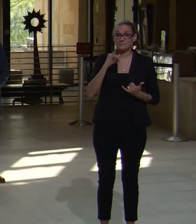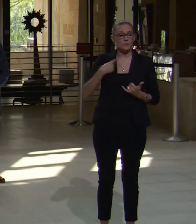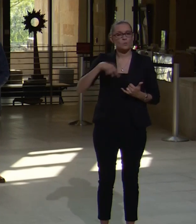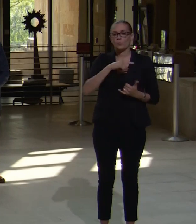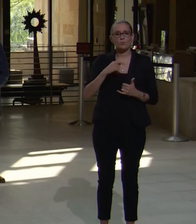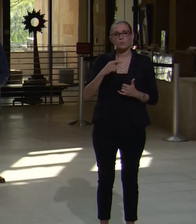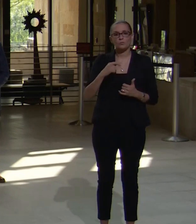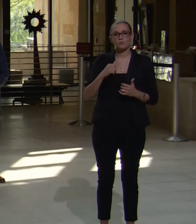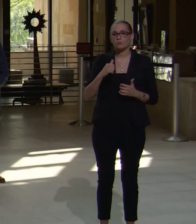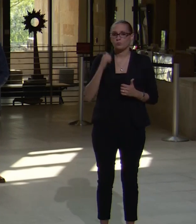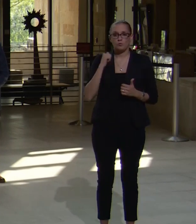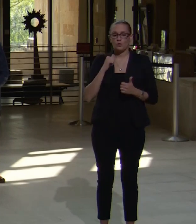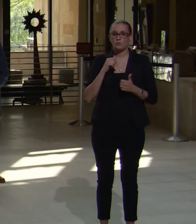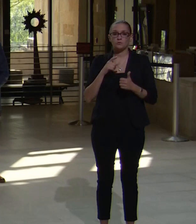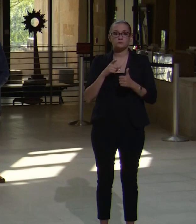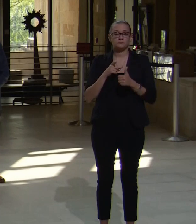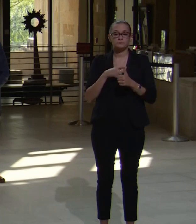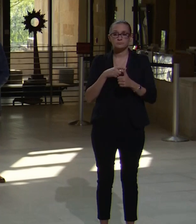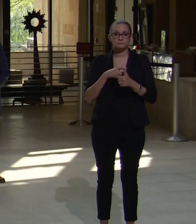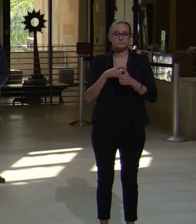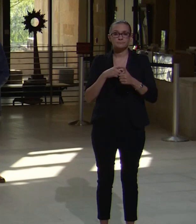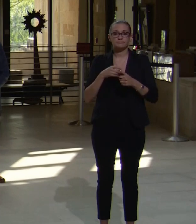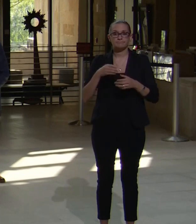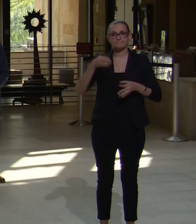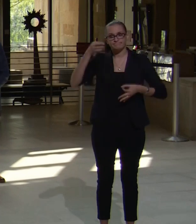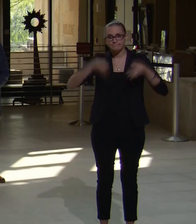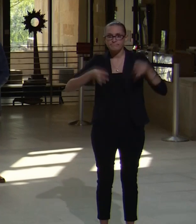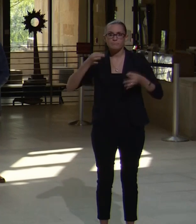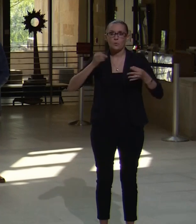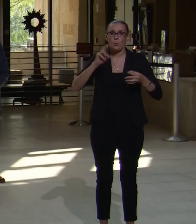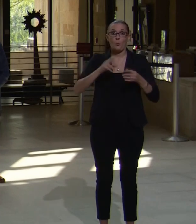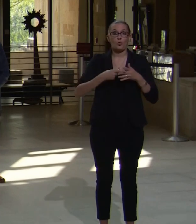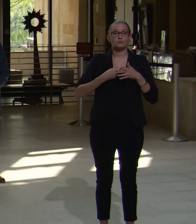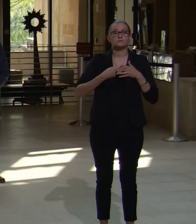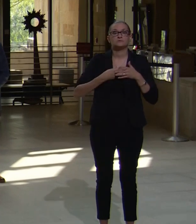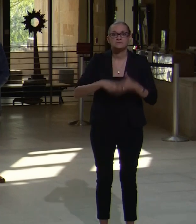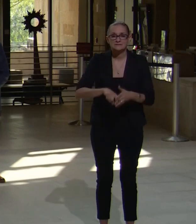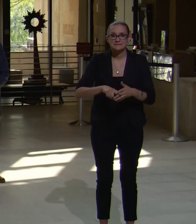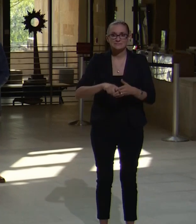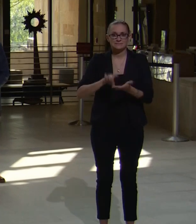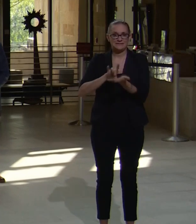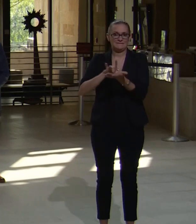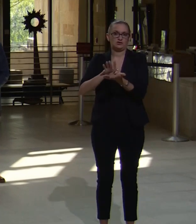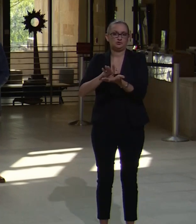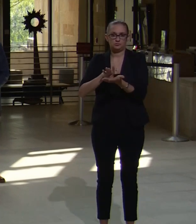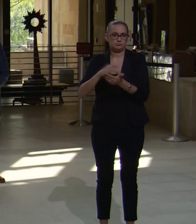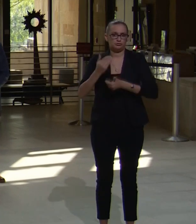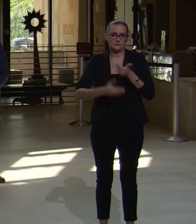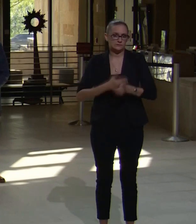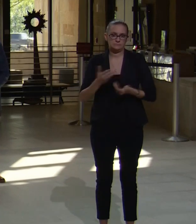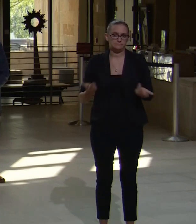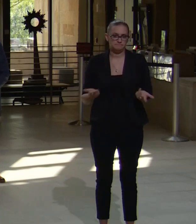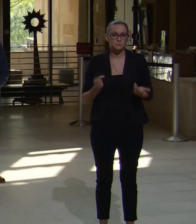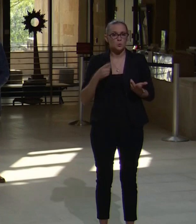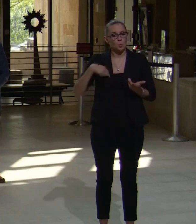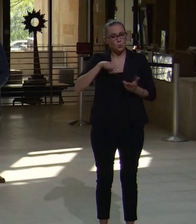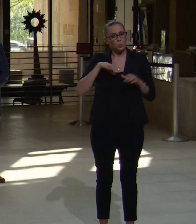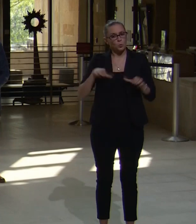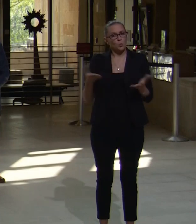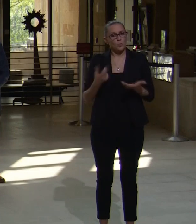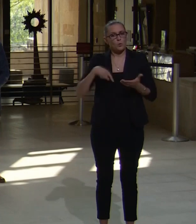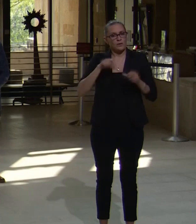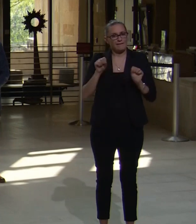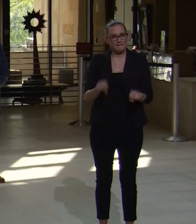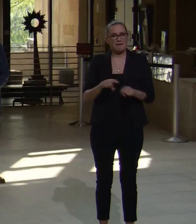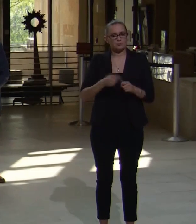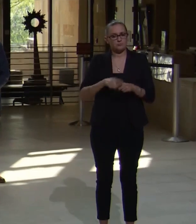we're not going to either hear or be able to initiate eviction proceedings. So we're doing what we can in order